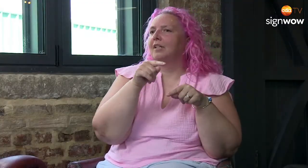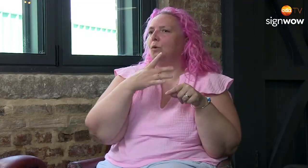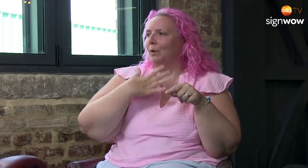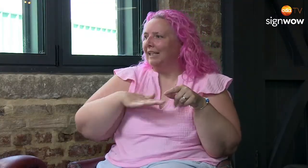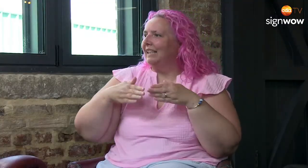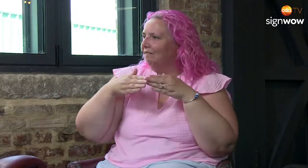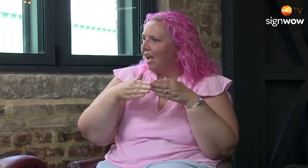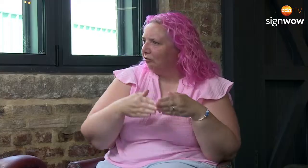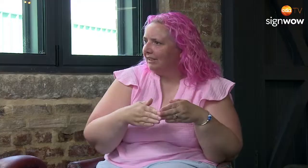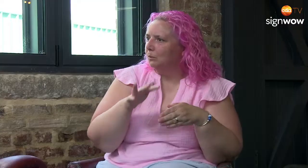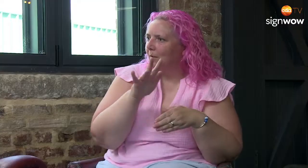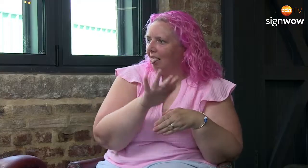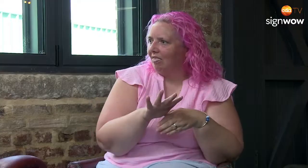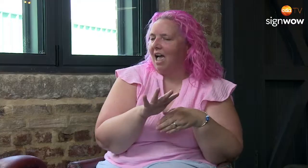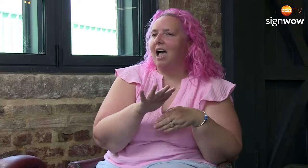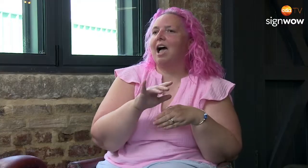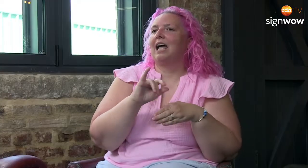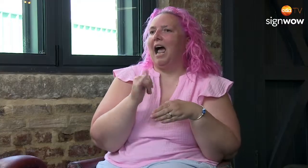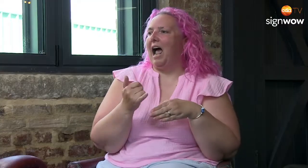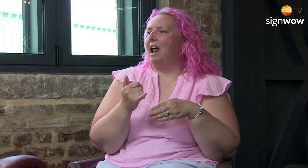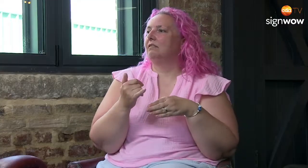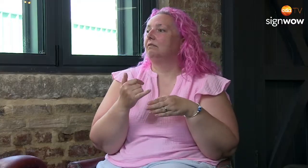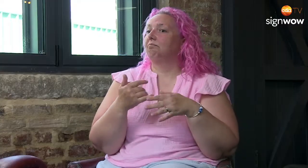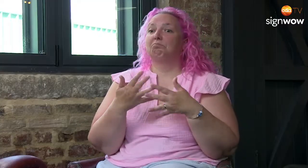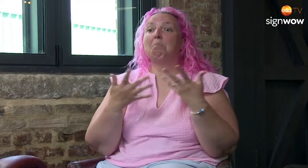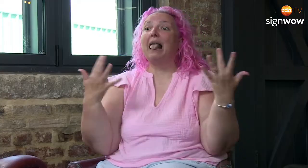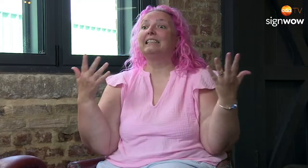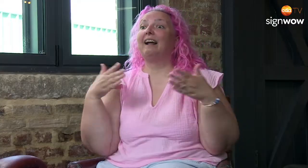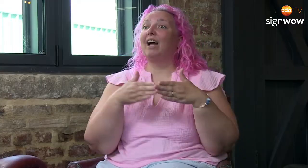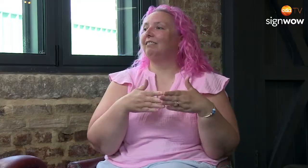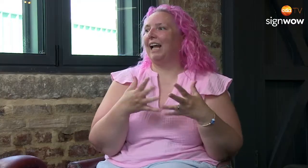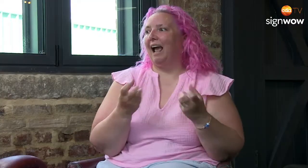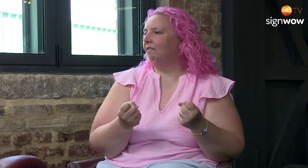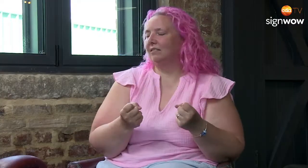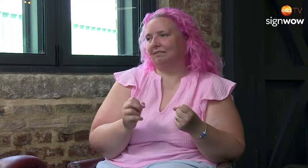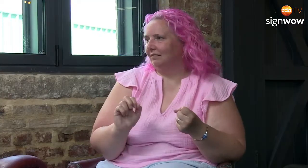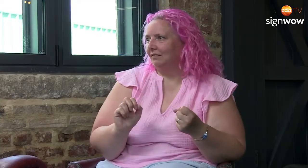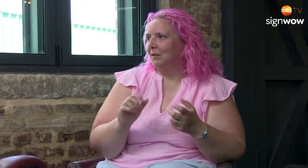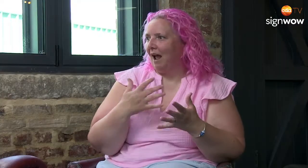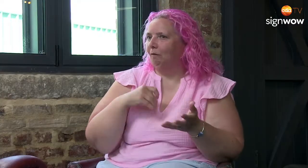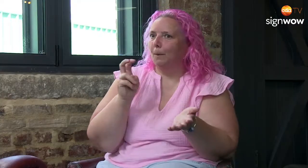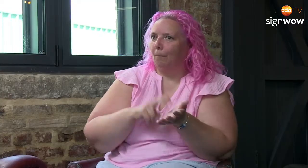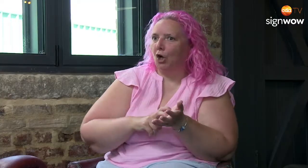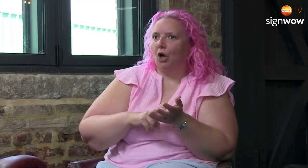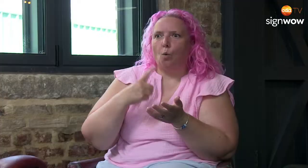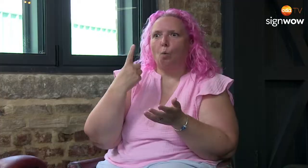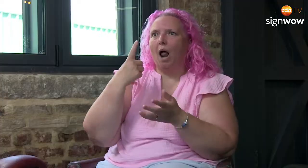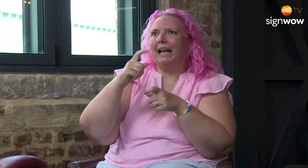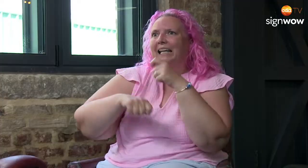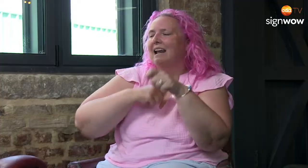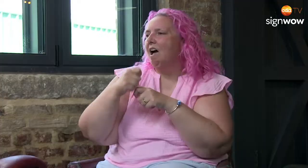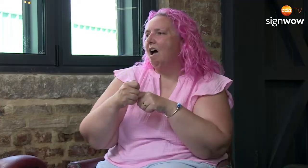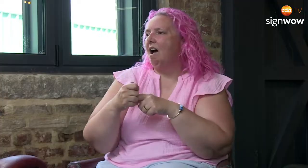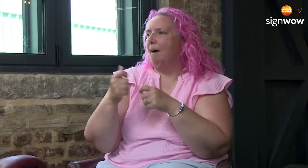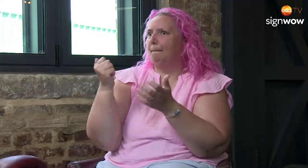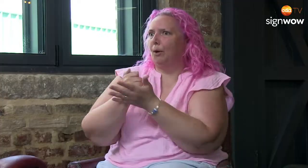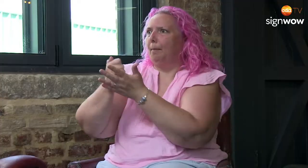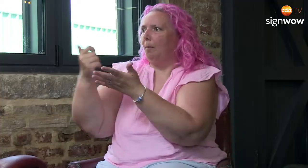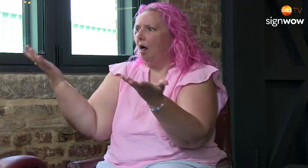They've got a number of different islands, and you can get a ferry over there. There's not many, so you have to book in advance, like a year